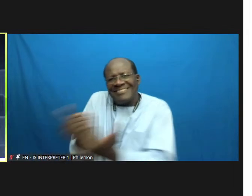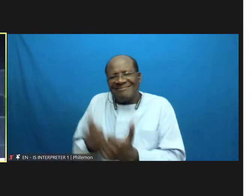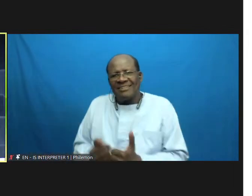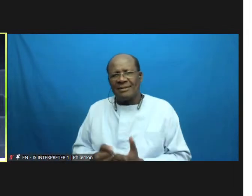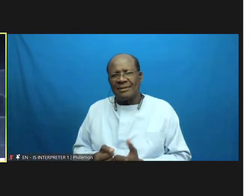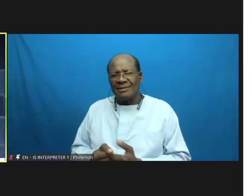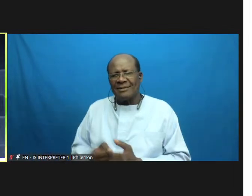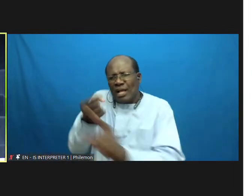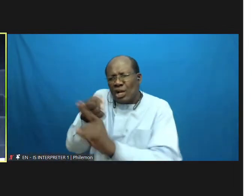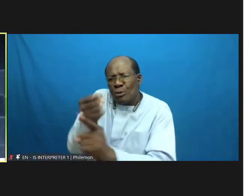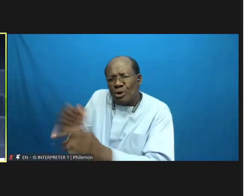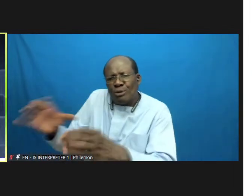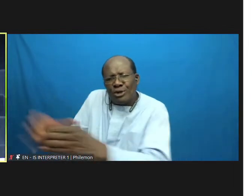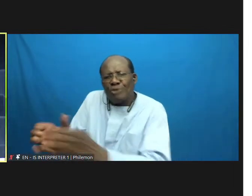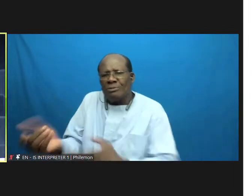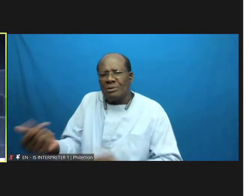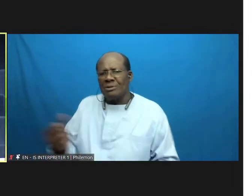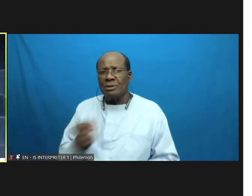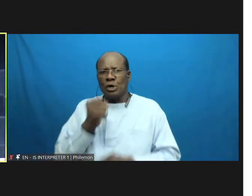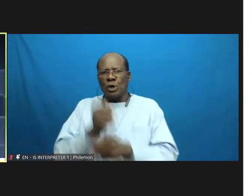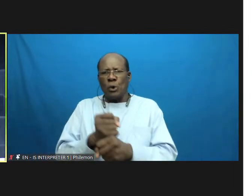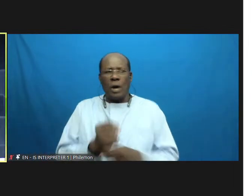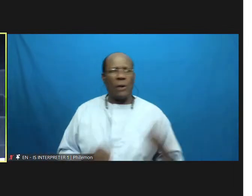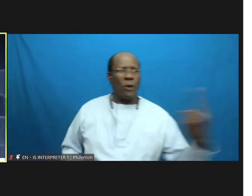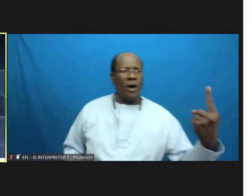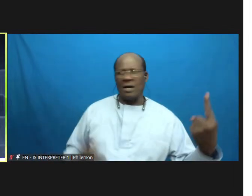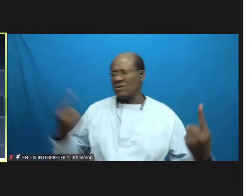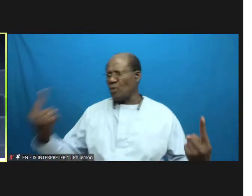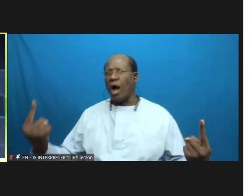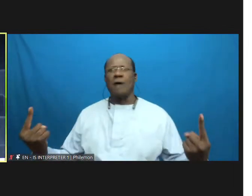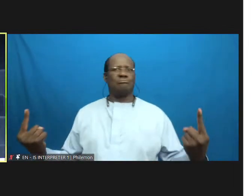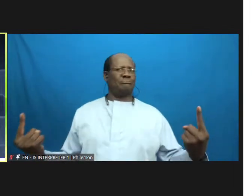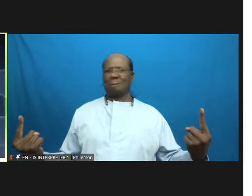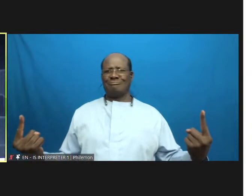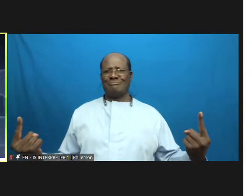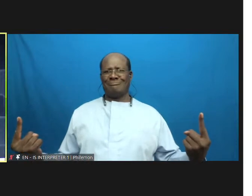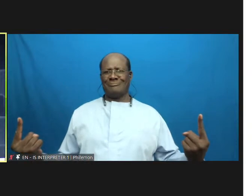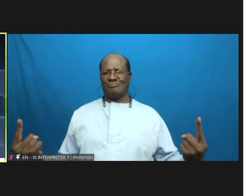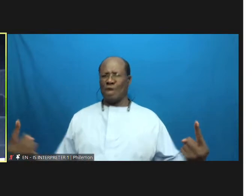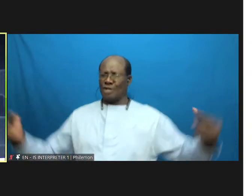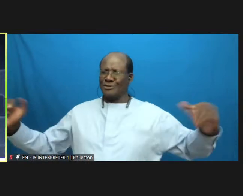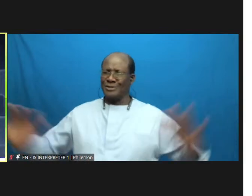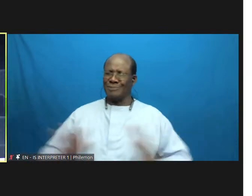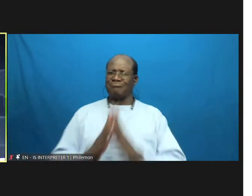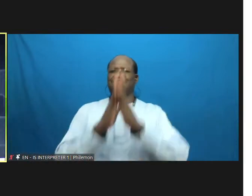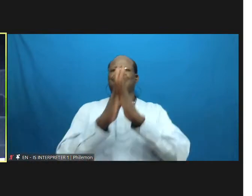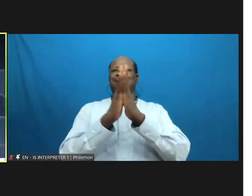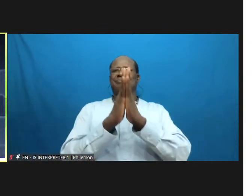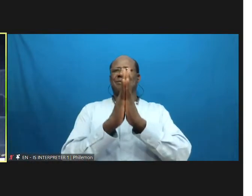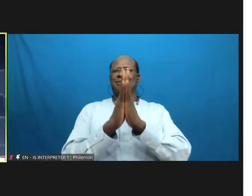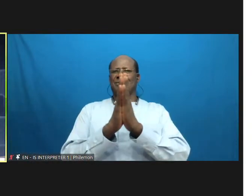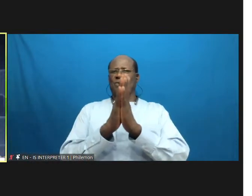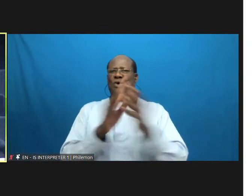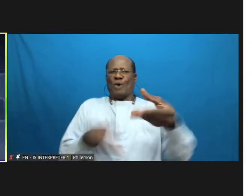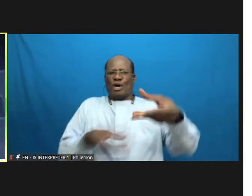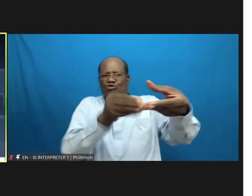work in isolation. So please, I want it to be strengthened here and captured. Thank you.